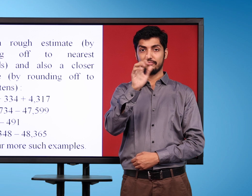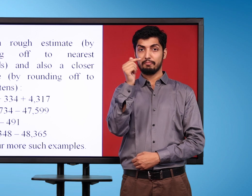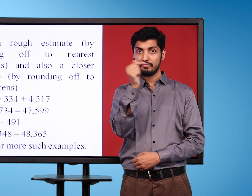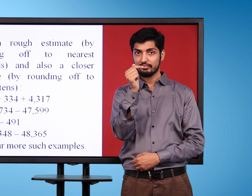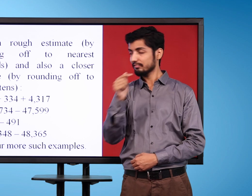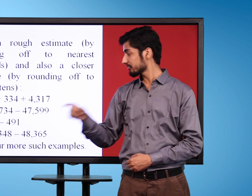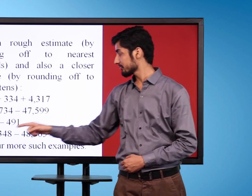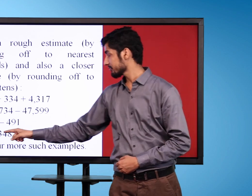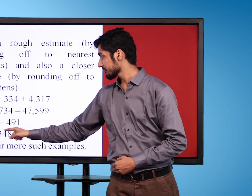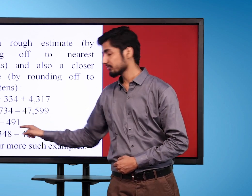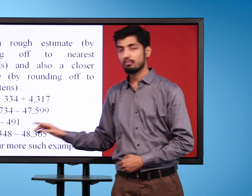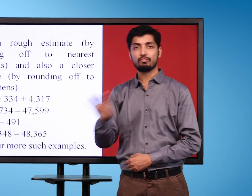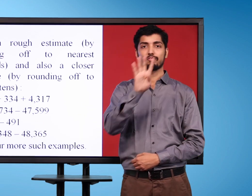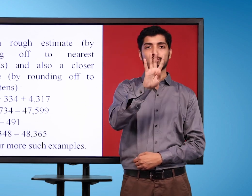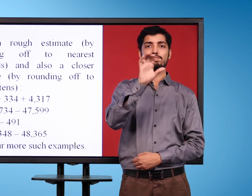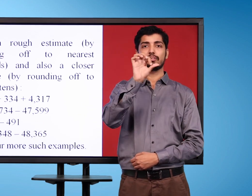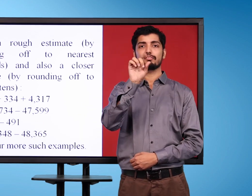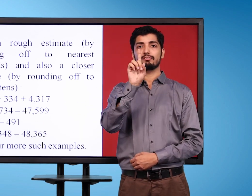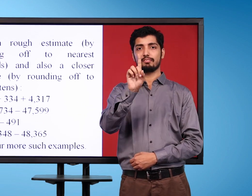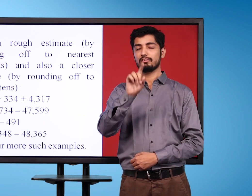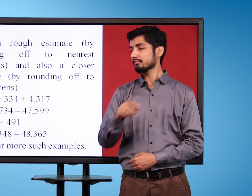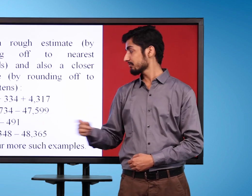8,325 minus 491.